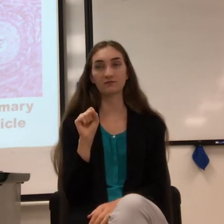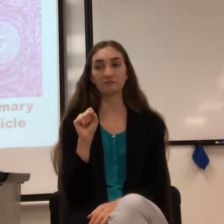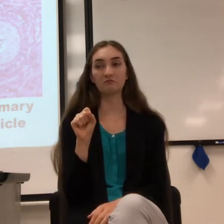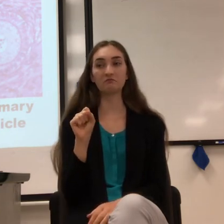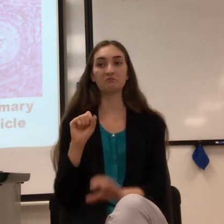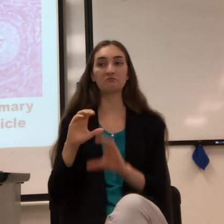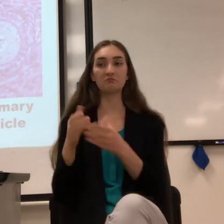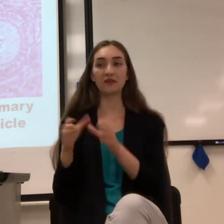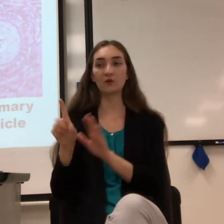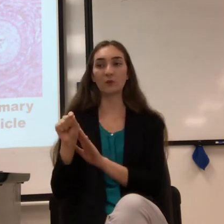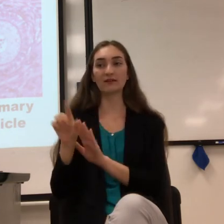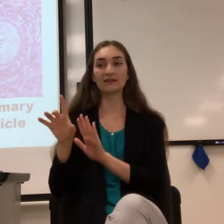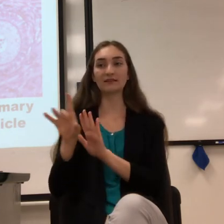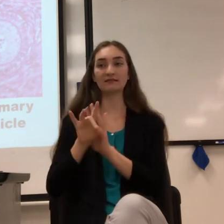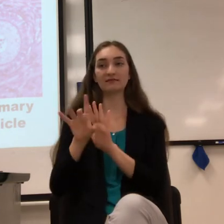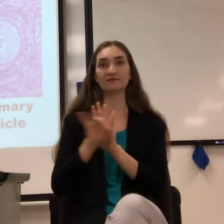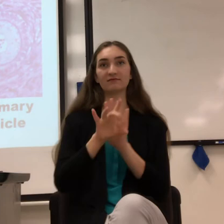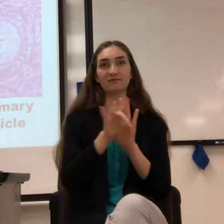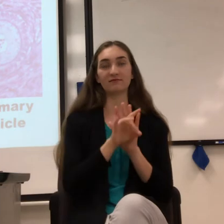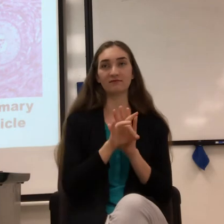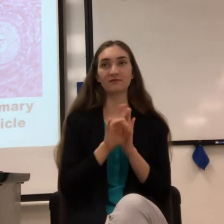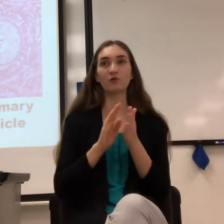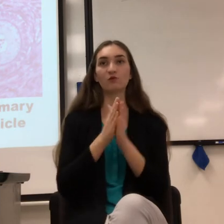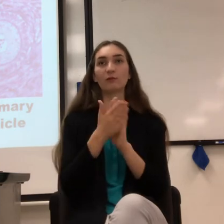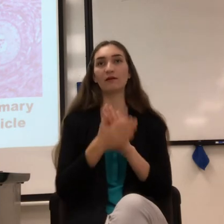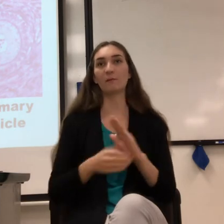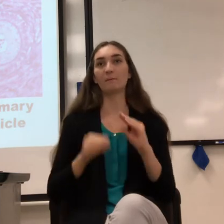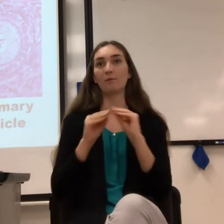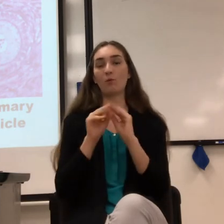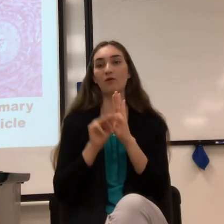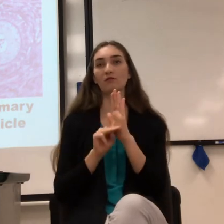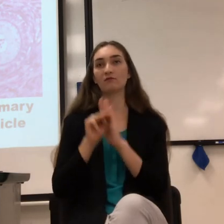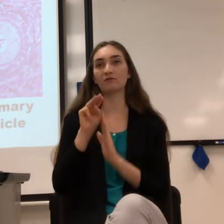selected to undergo further maturation.